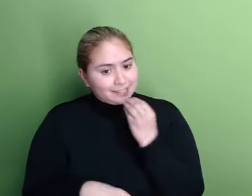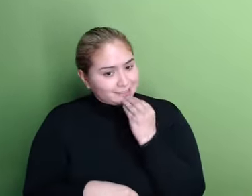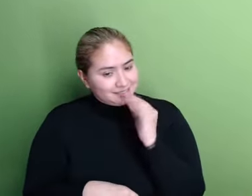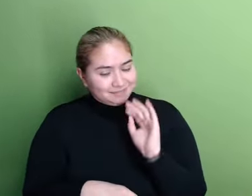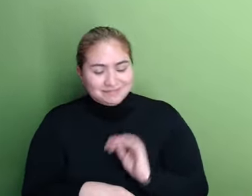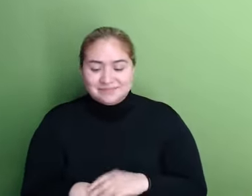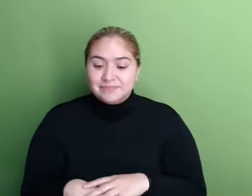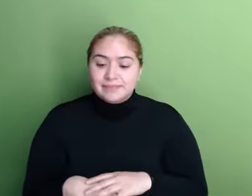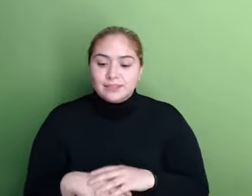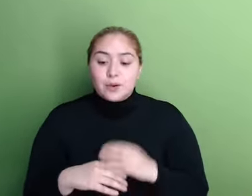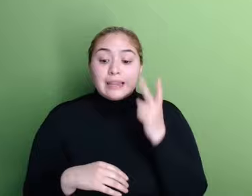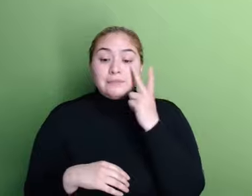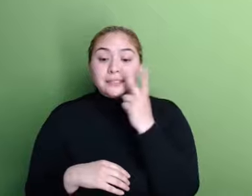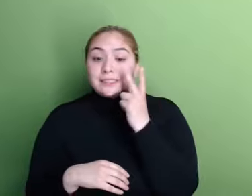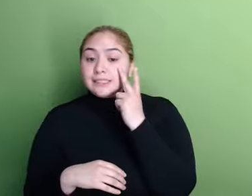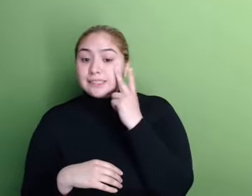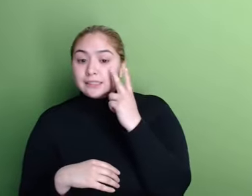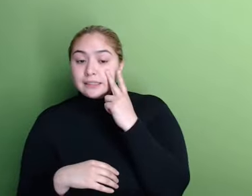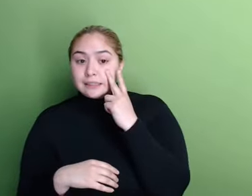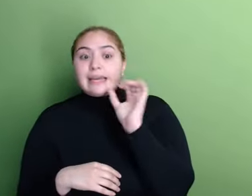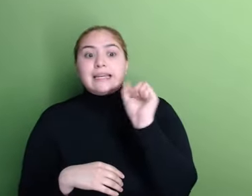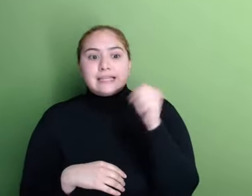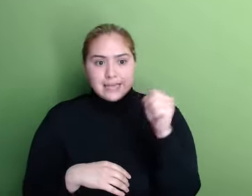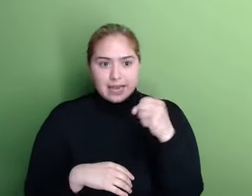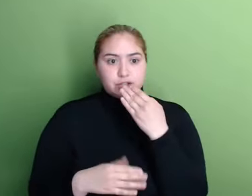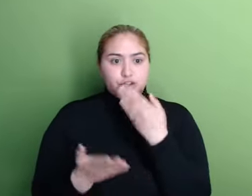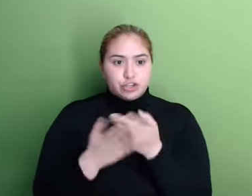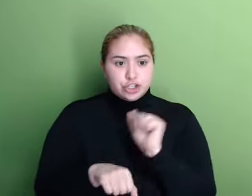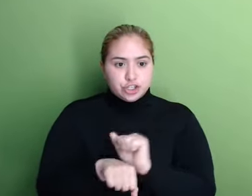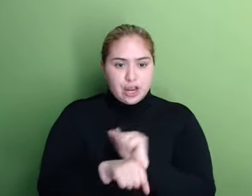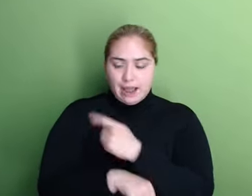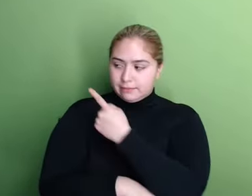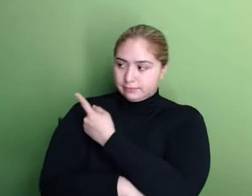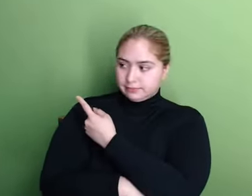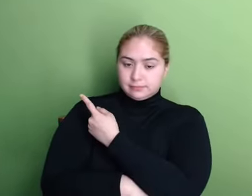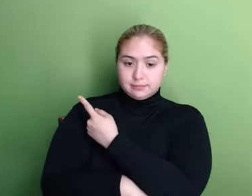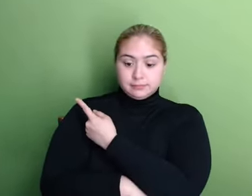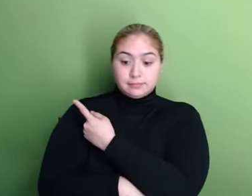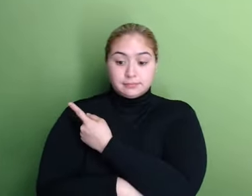see. This is what it should look like. Very nice worm, Samantha. So on the outside, all you should see is